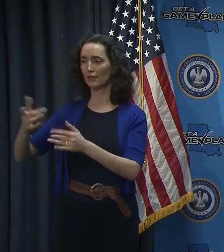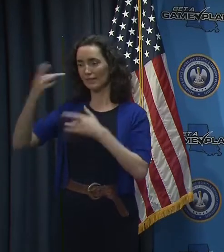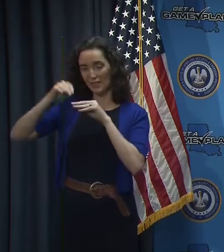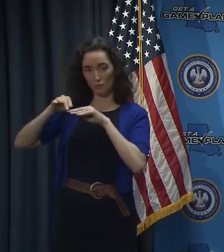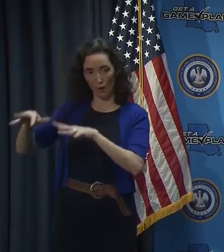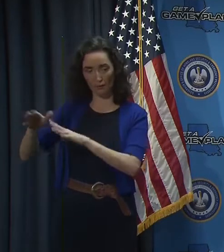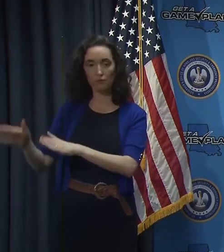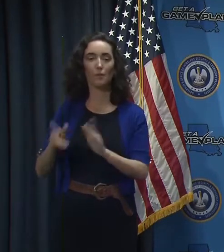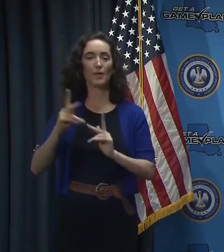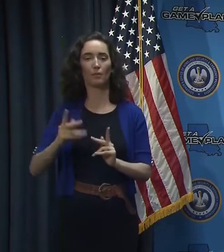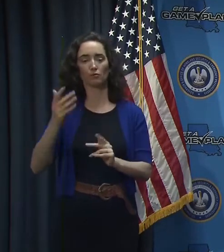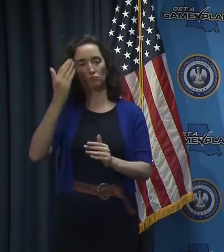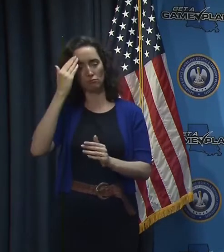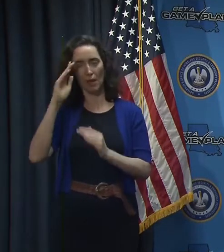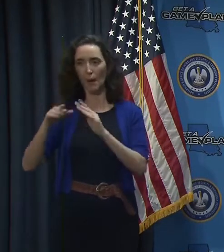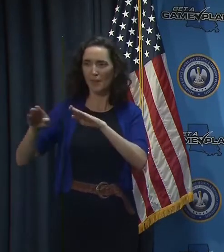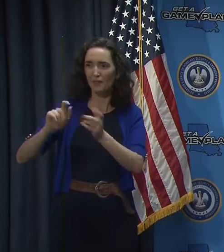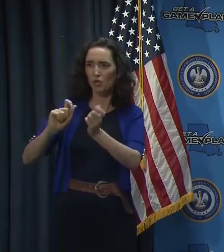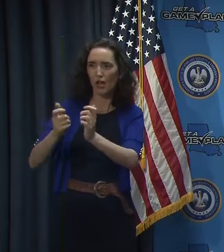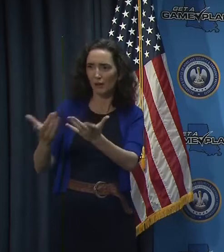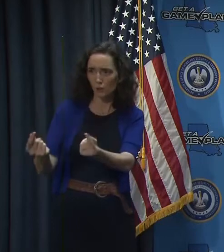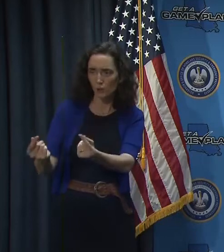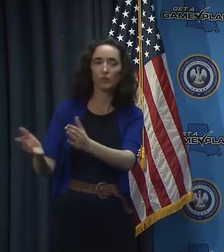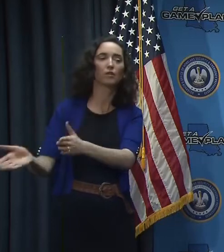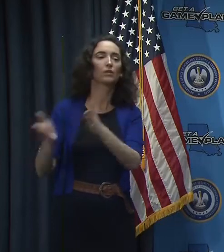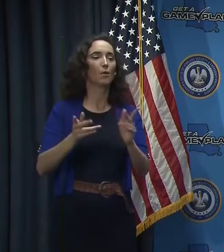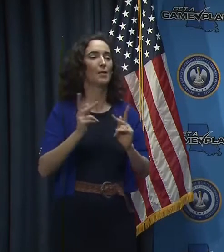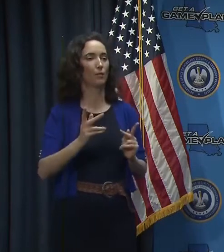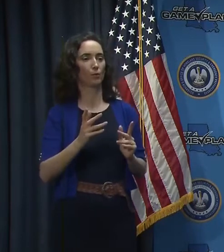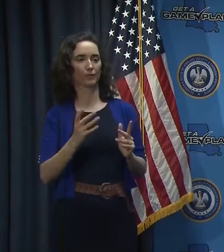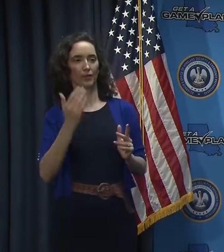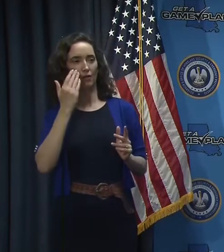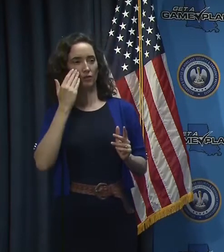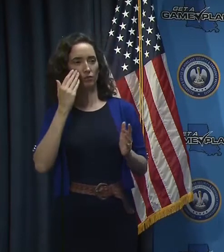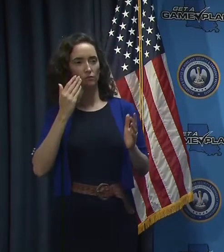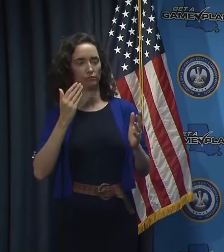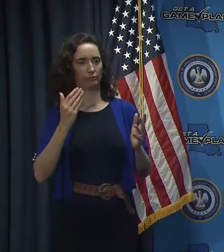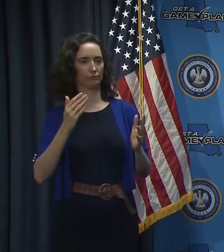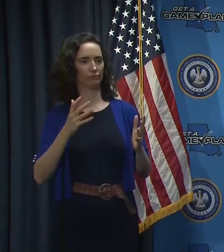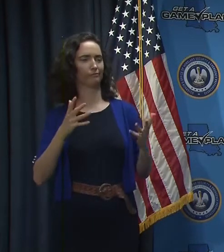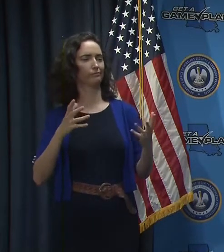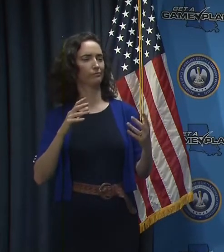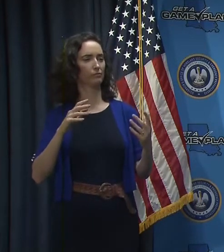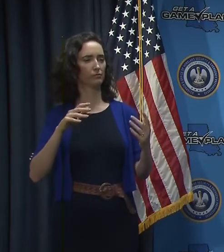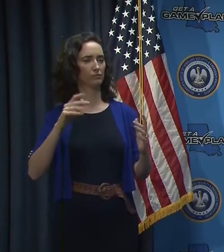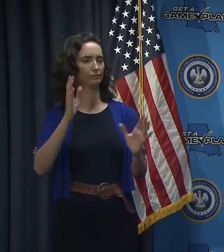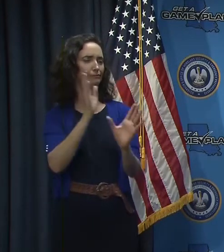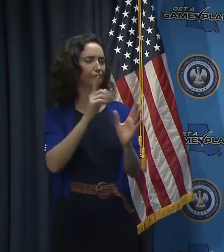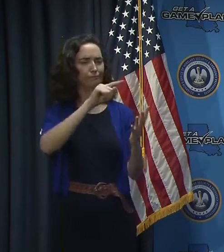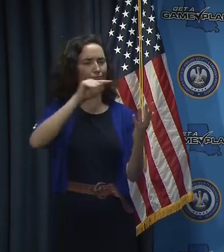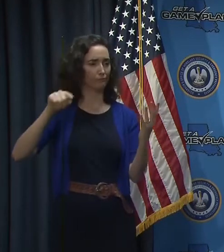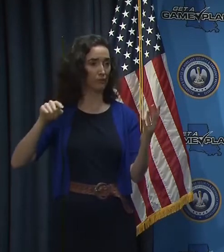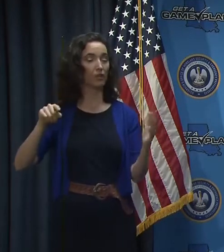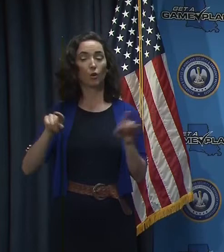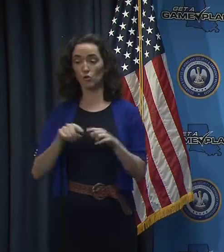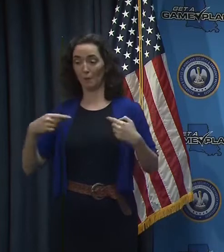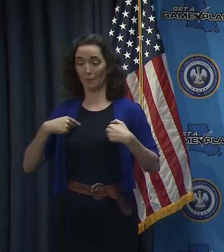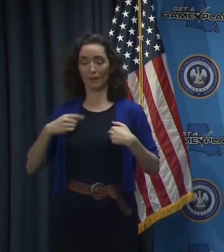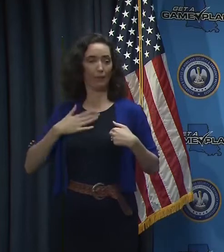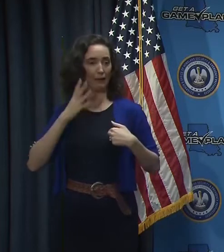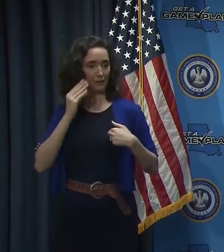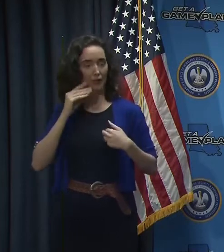sorts of different areas that we needed to be having looking at the data, as well as our own experts, our state epidemiologists, and the secretary and myself and